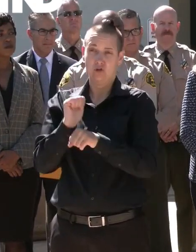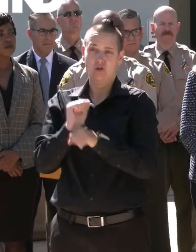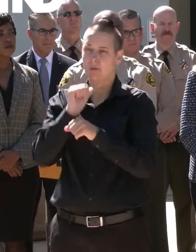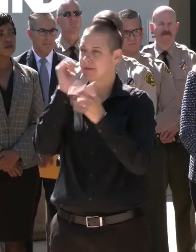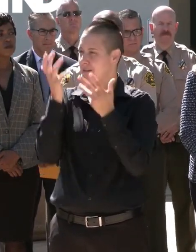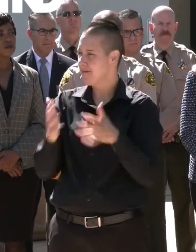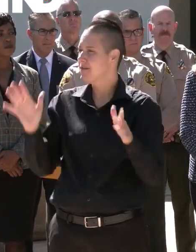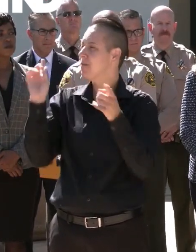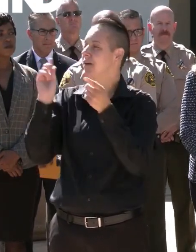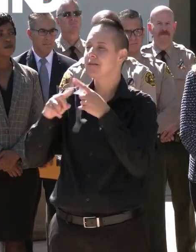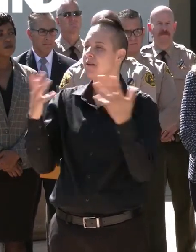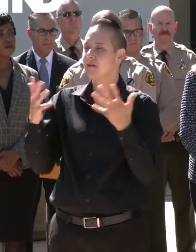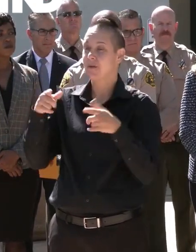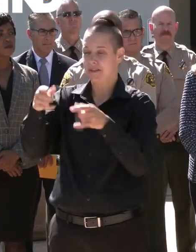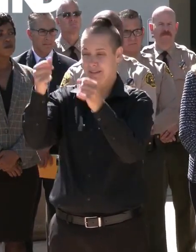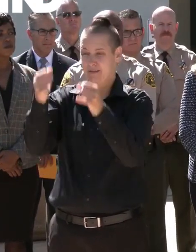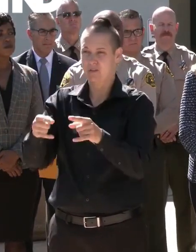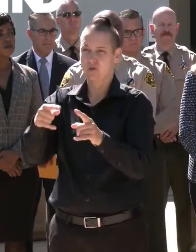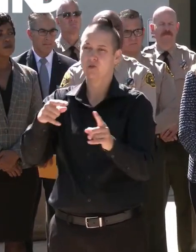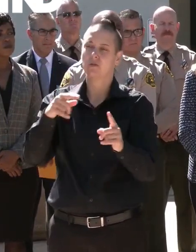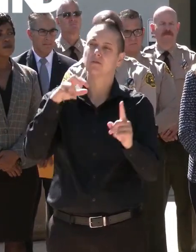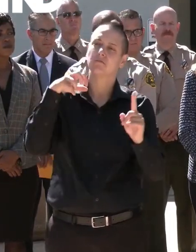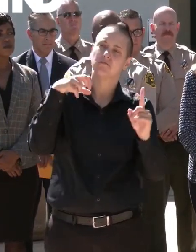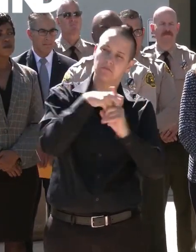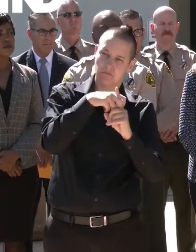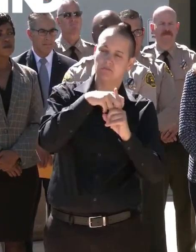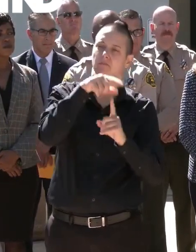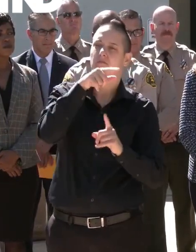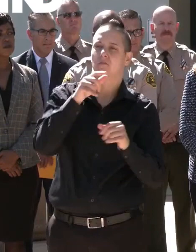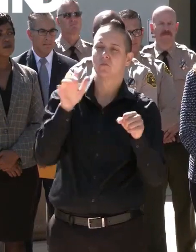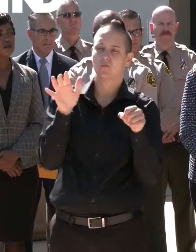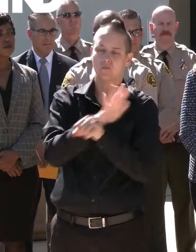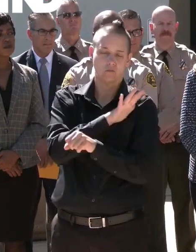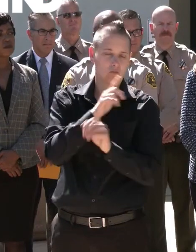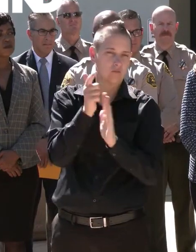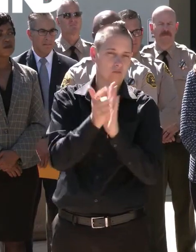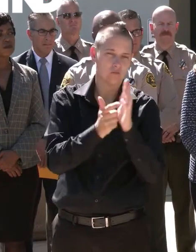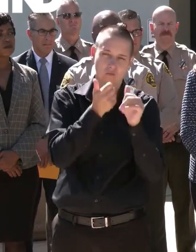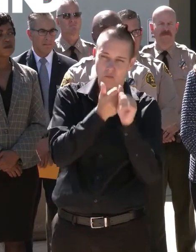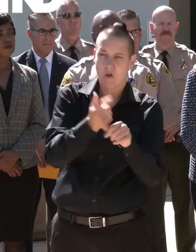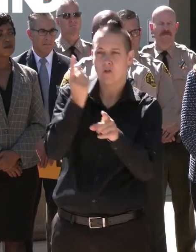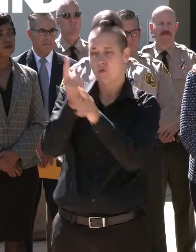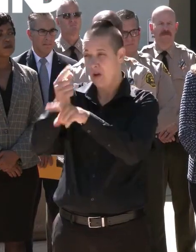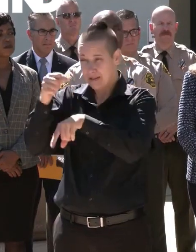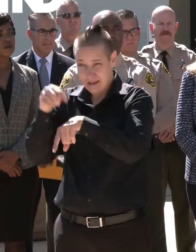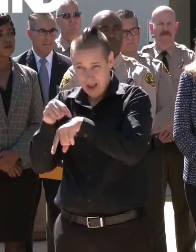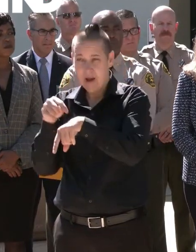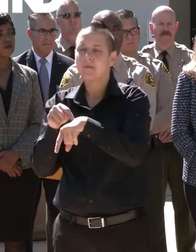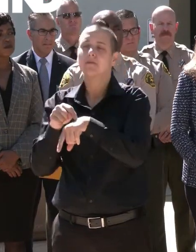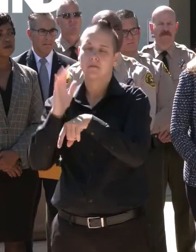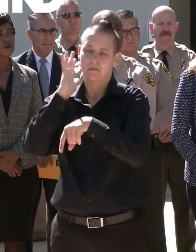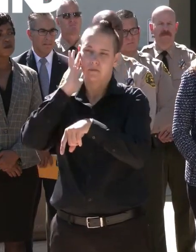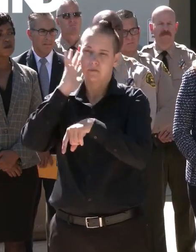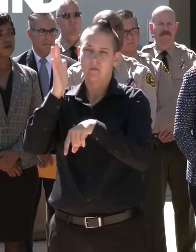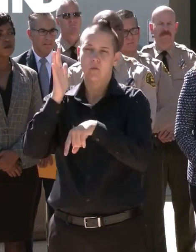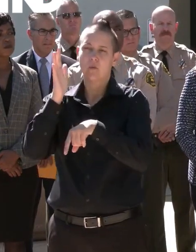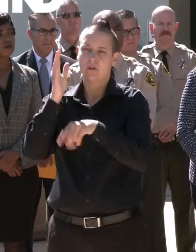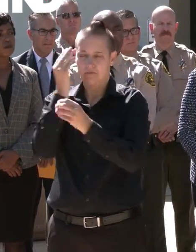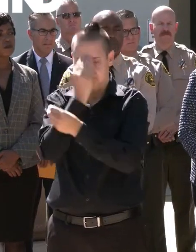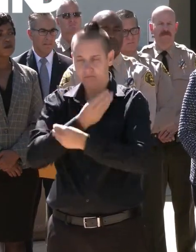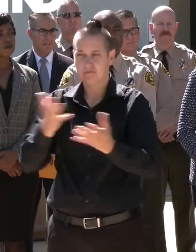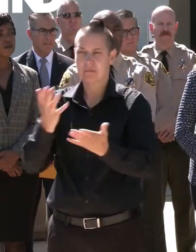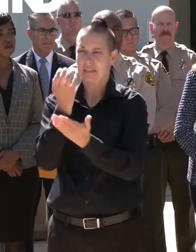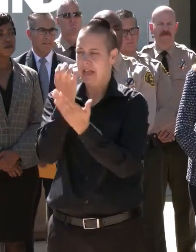not complete until we get this individual prosecuted to the full extent of the law. And at the right time, we will present the